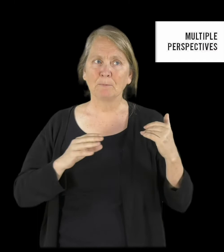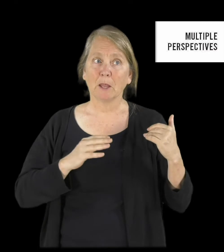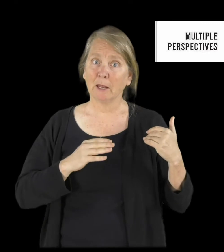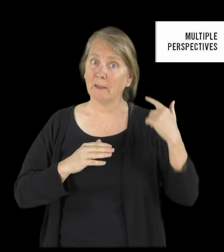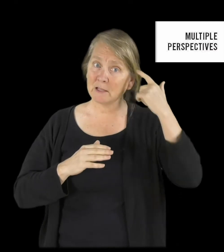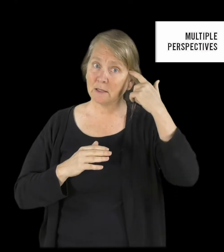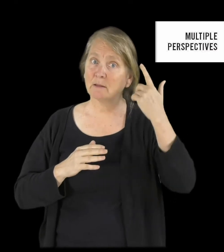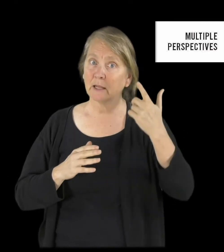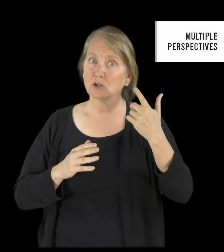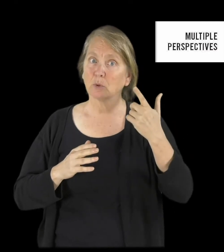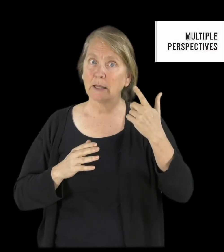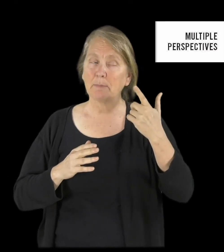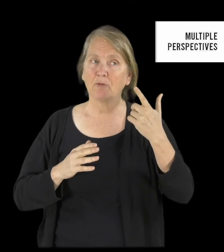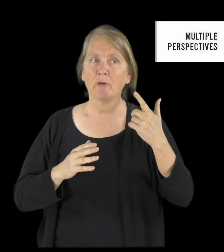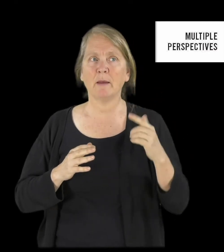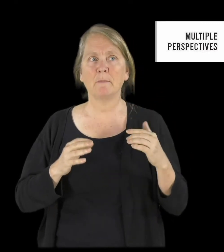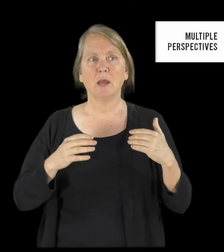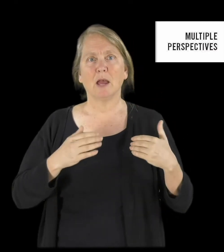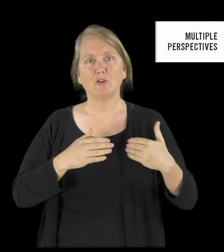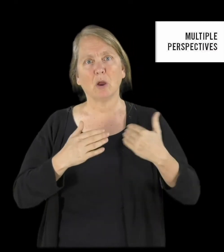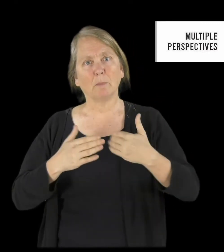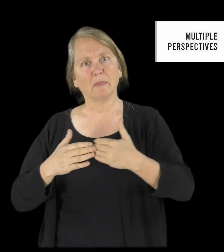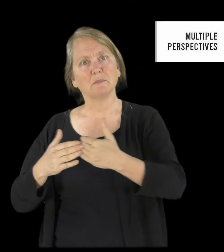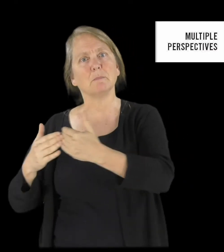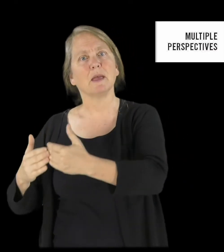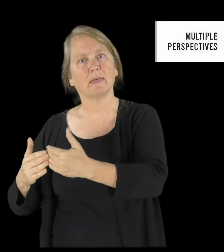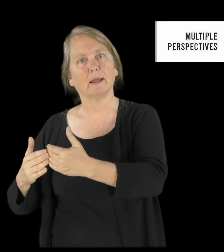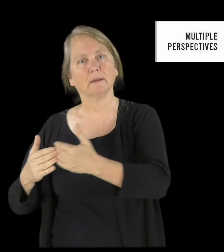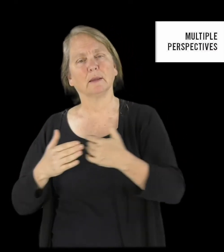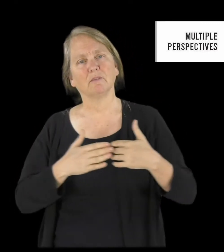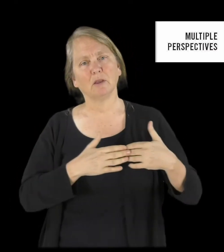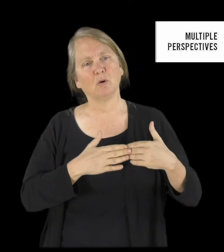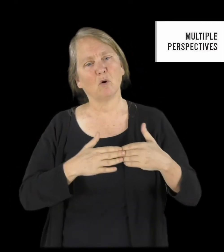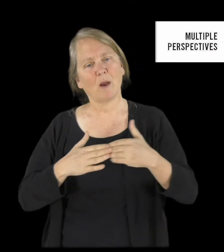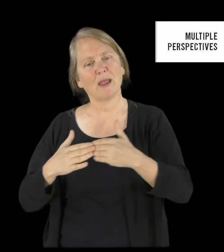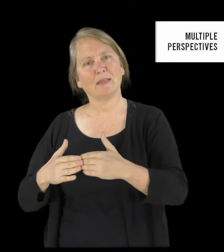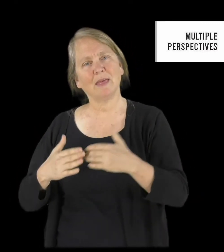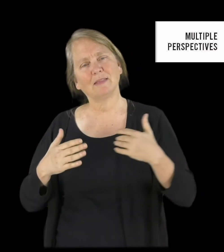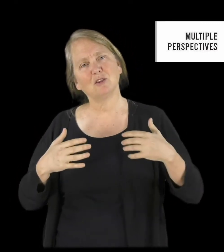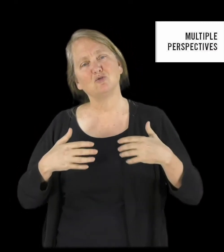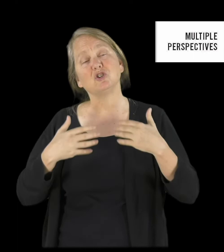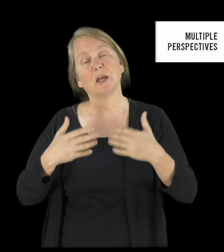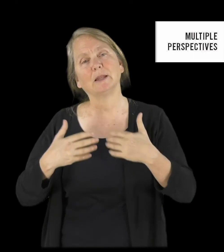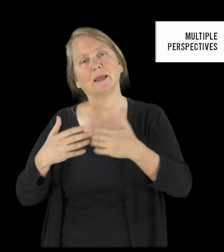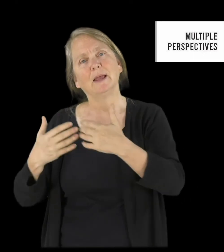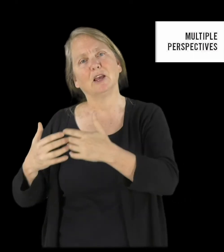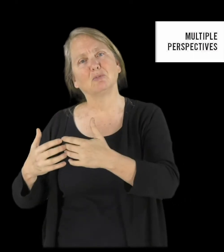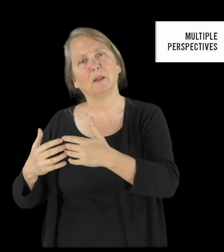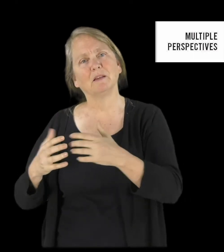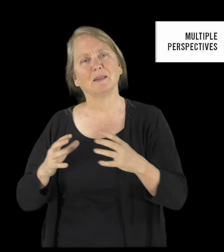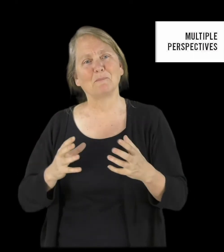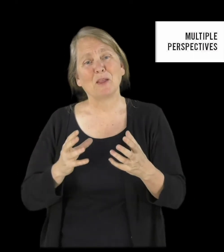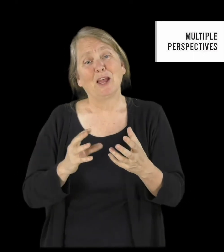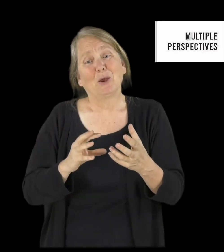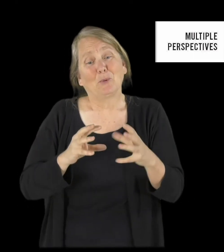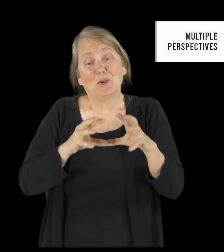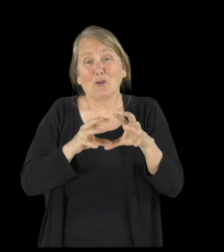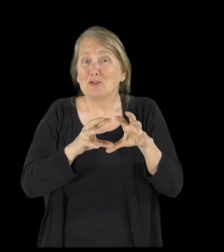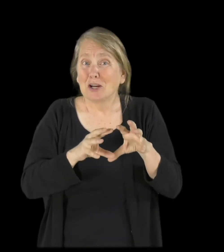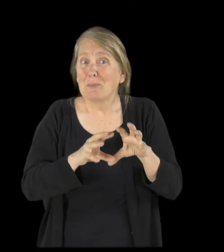again, that's an intellectual leap for them, and you're helping them to make that. And if they don't quite get that, then you gently explain to them, well, you only talked about one